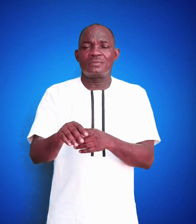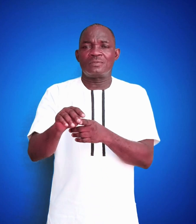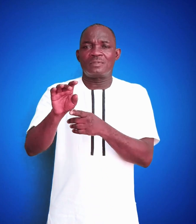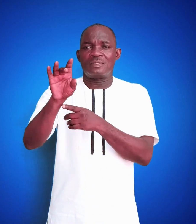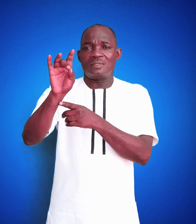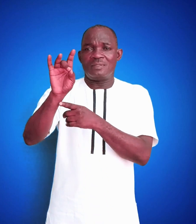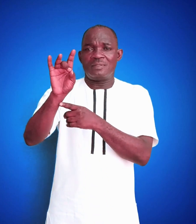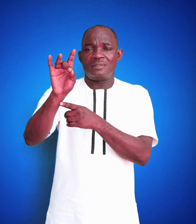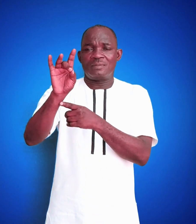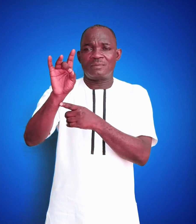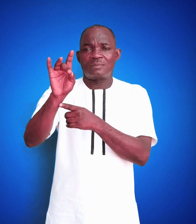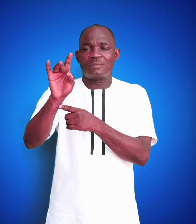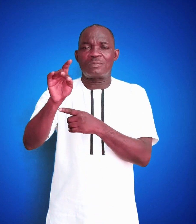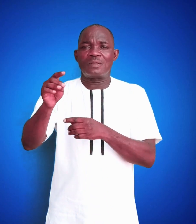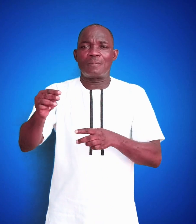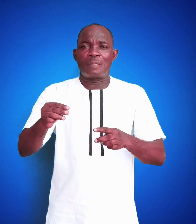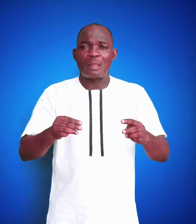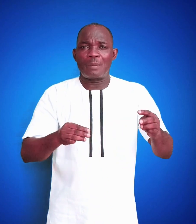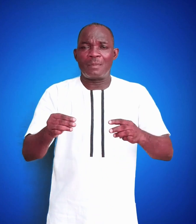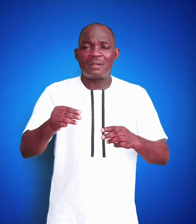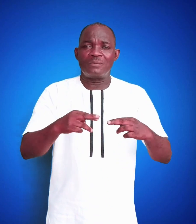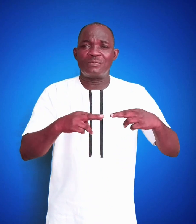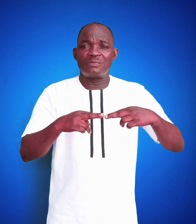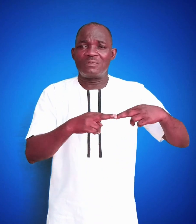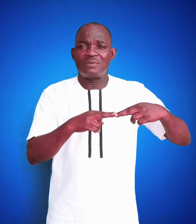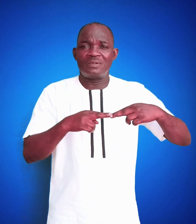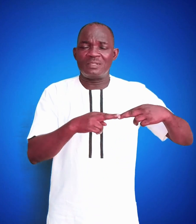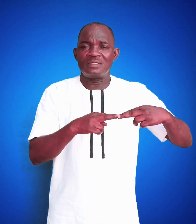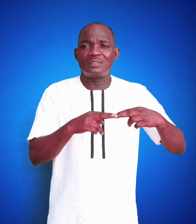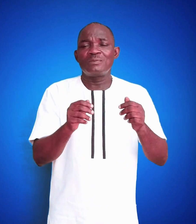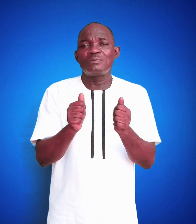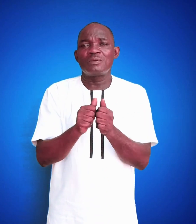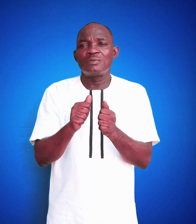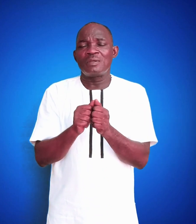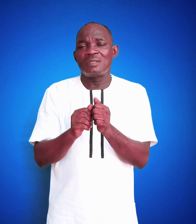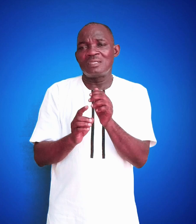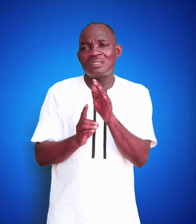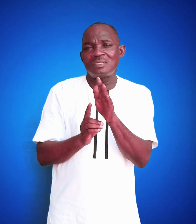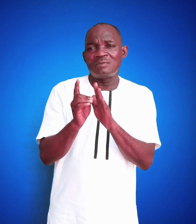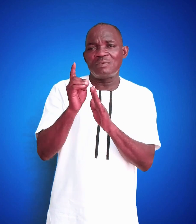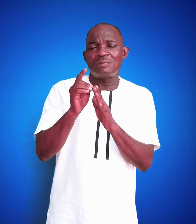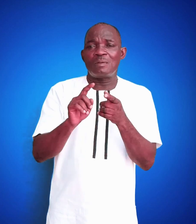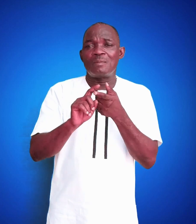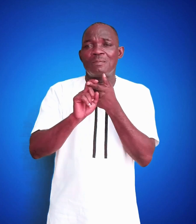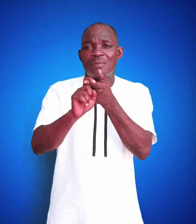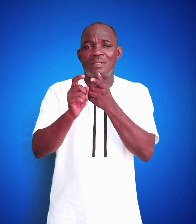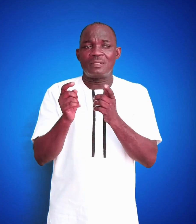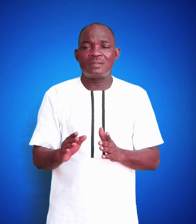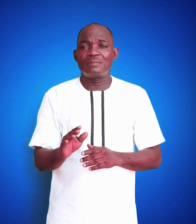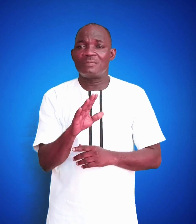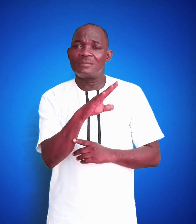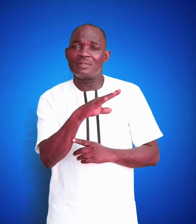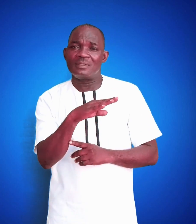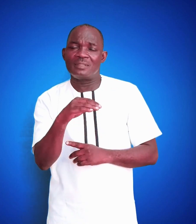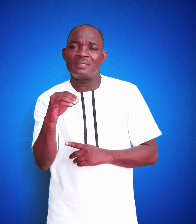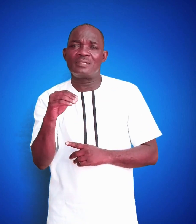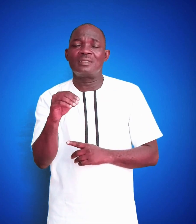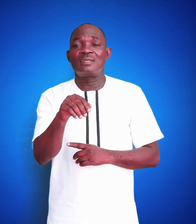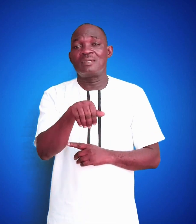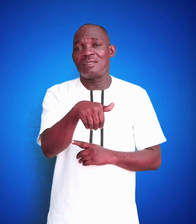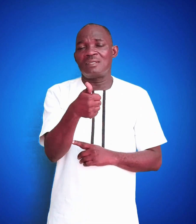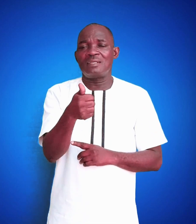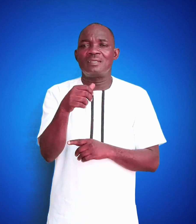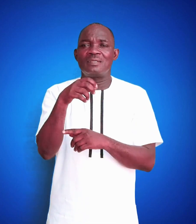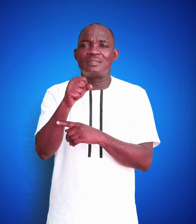8. Manage relationships with development partners and